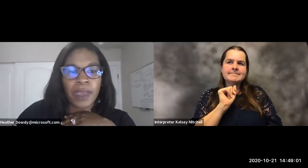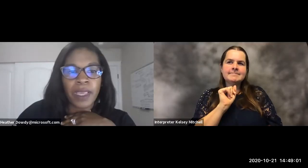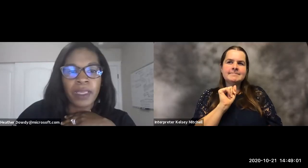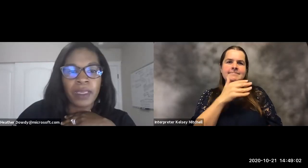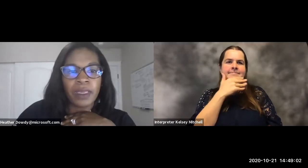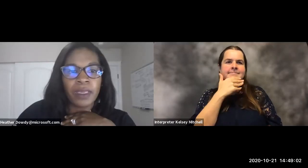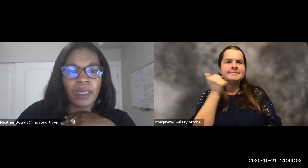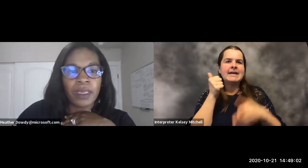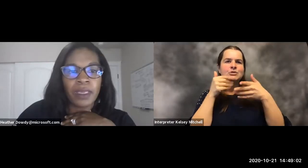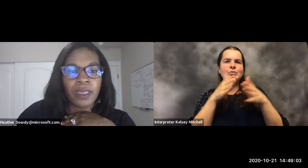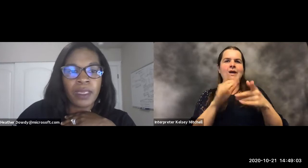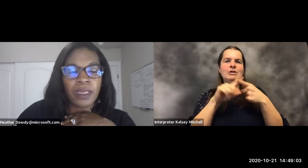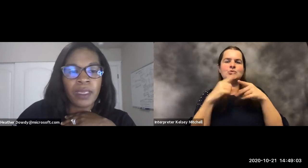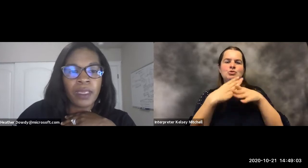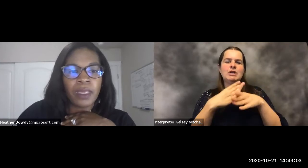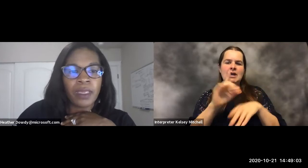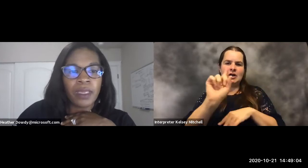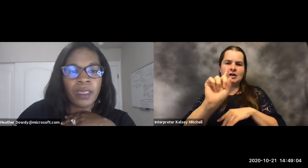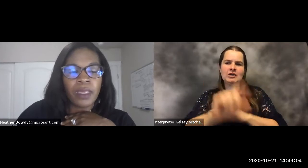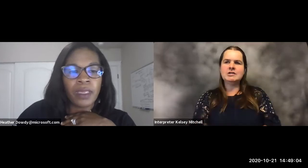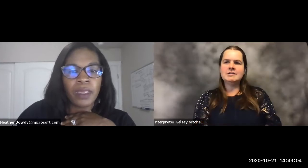best way.